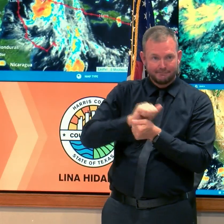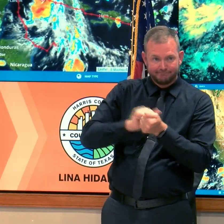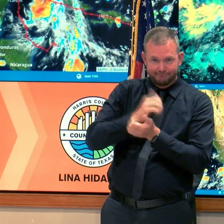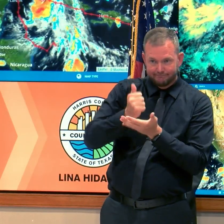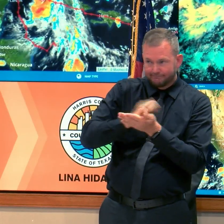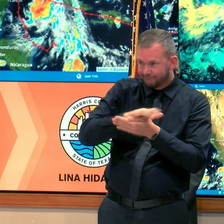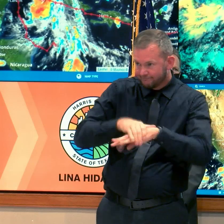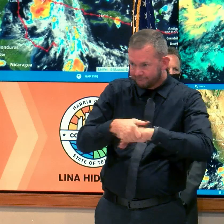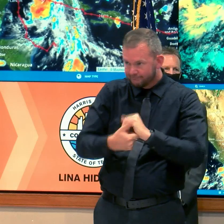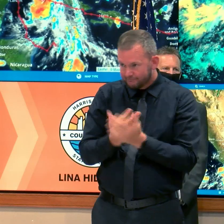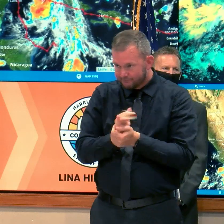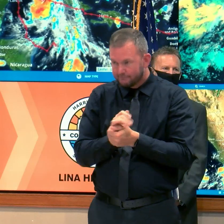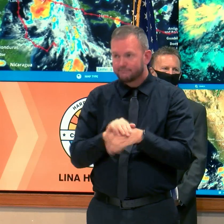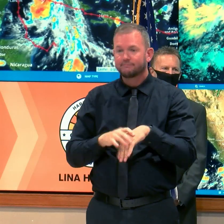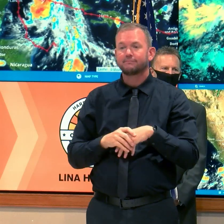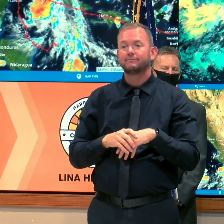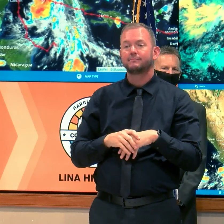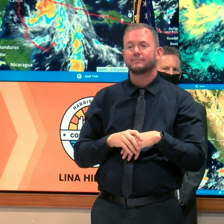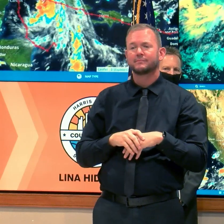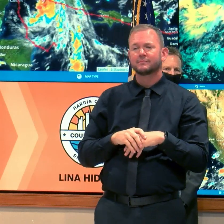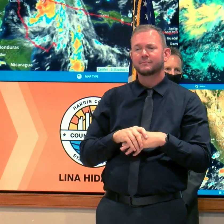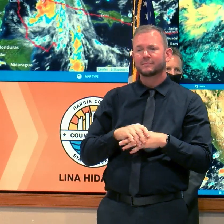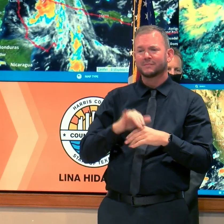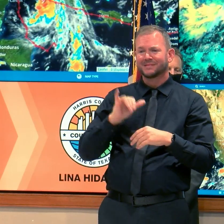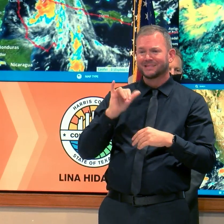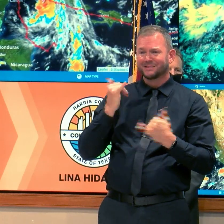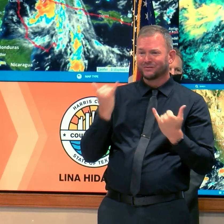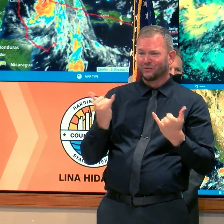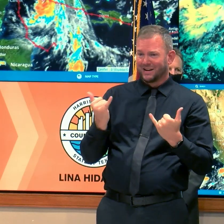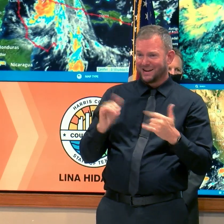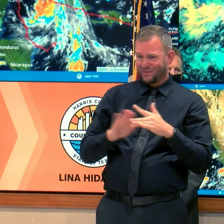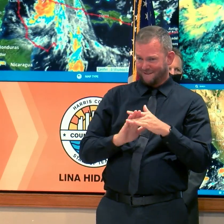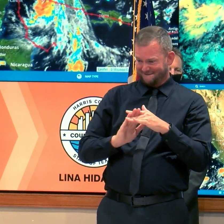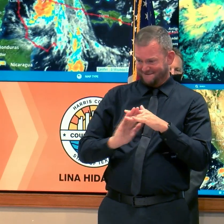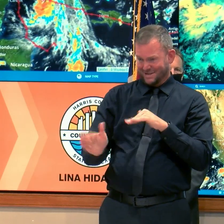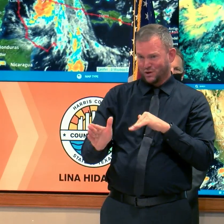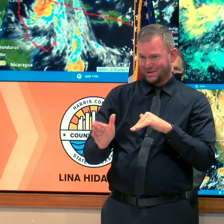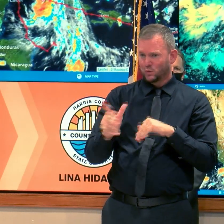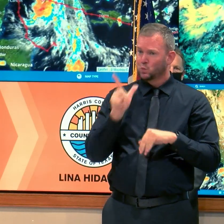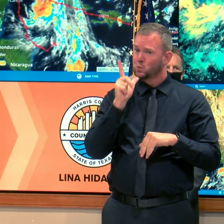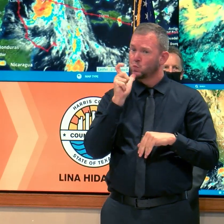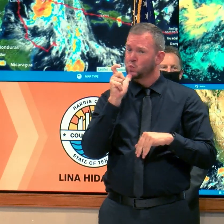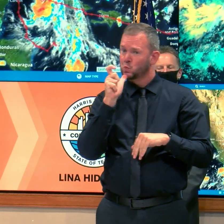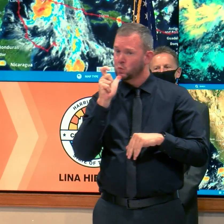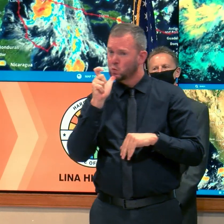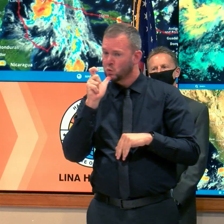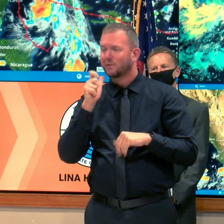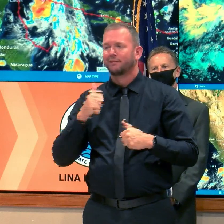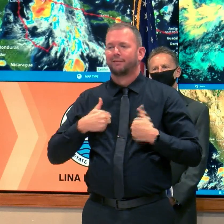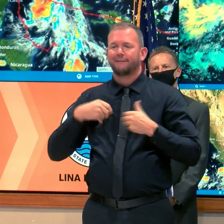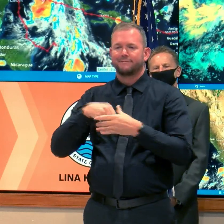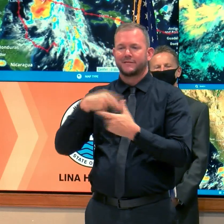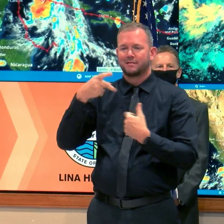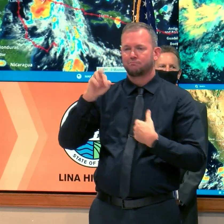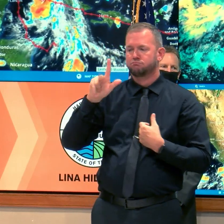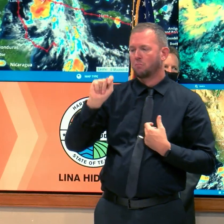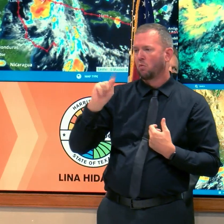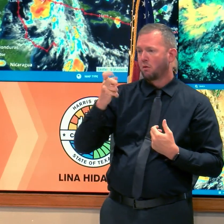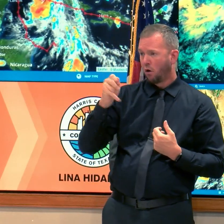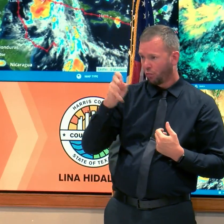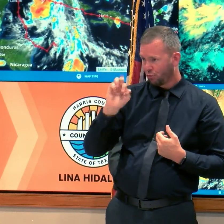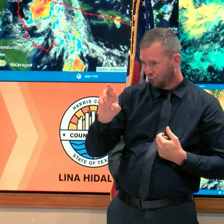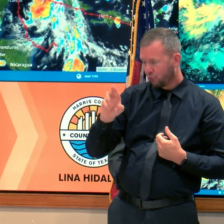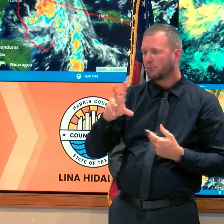about evacuations have been like in Chamber, Port Arthur, Galveston area. So we'll know tomorrow. We'll know tomorrow, certainly by this